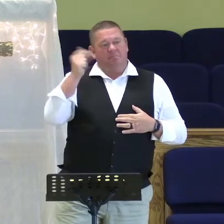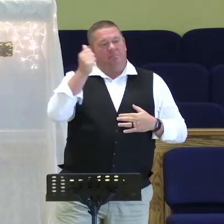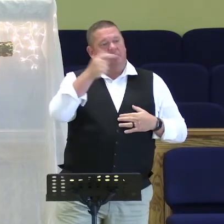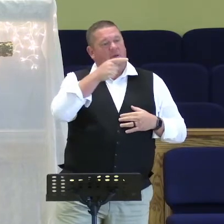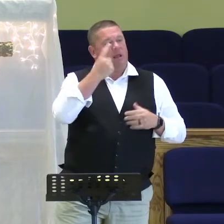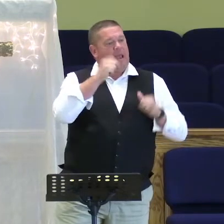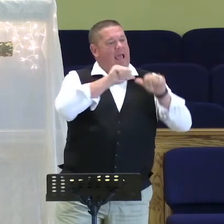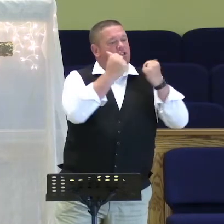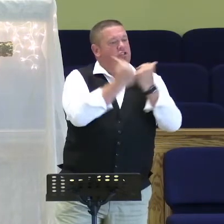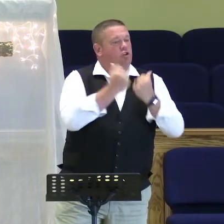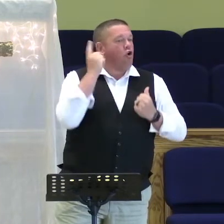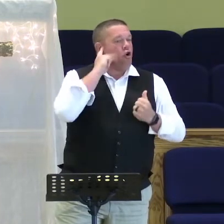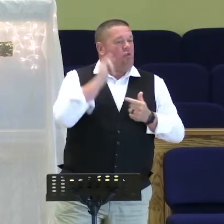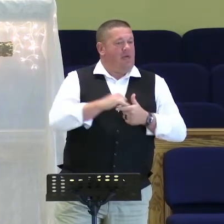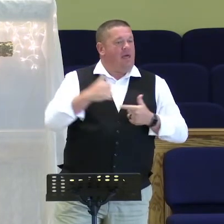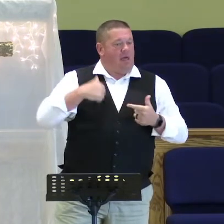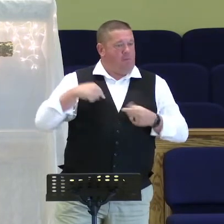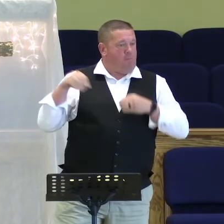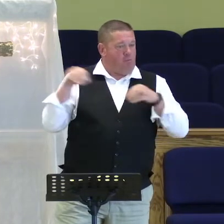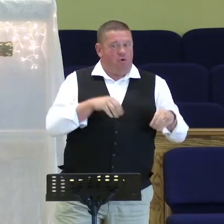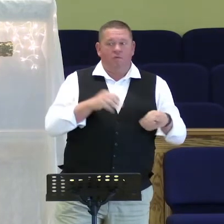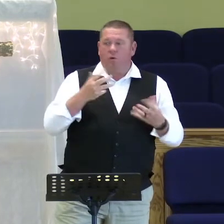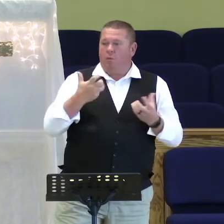gotten married. And